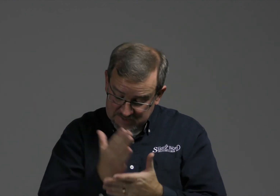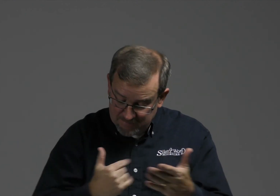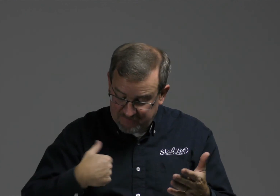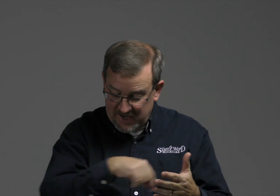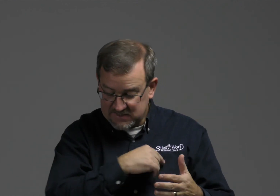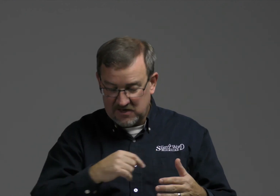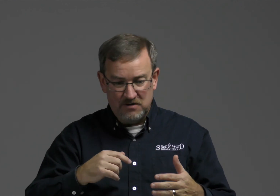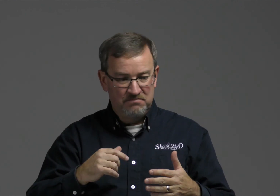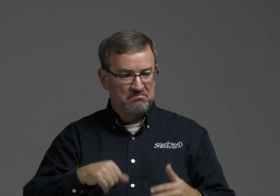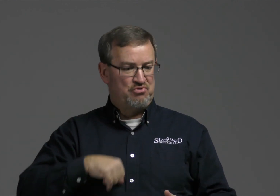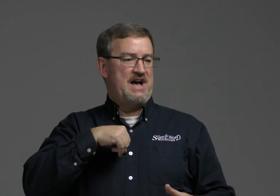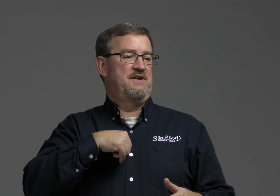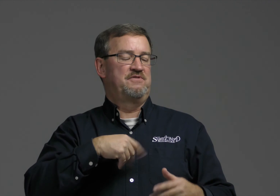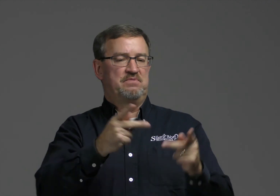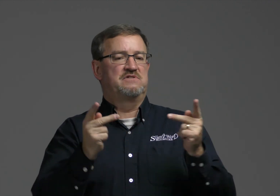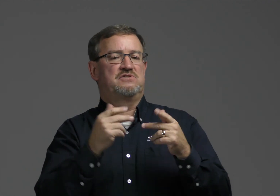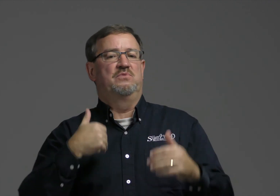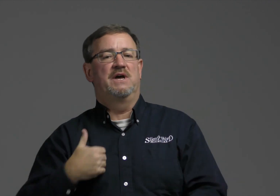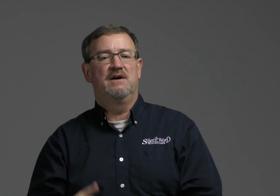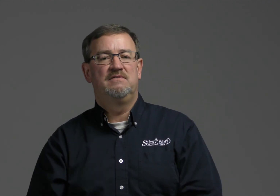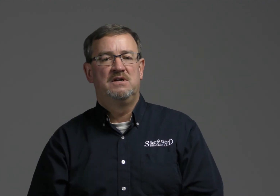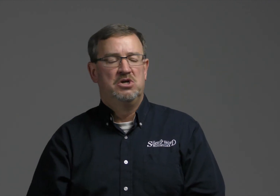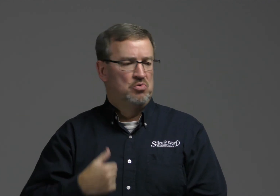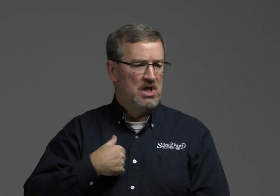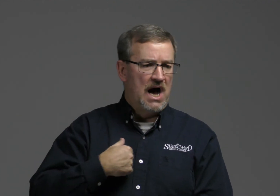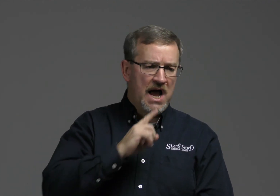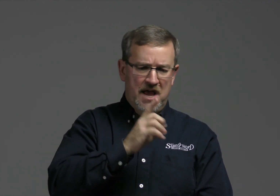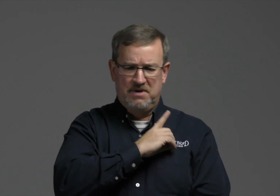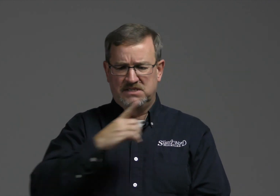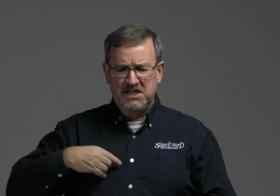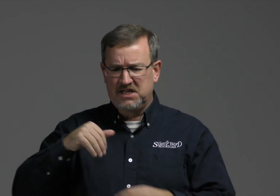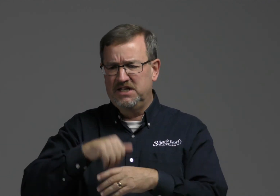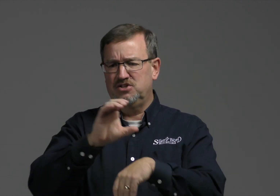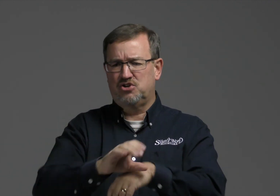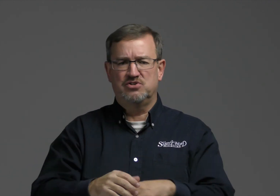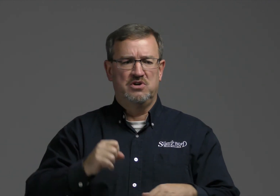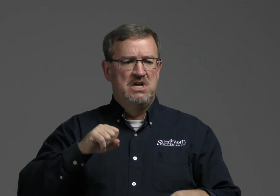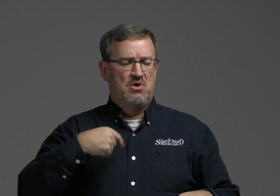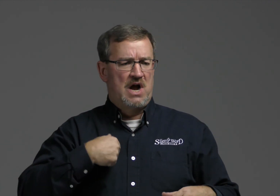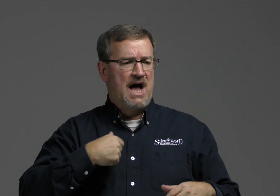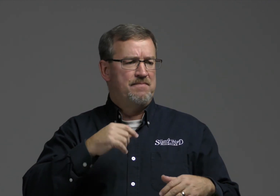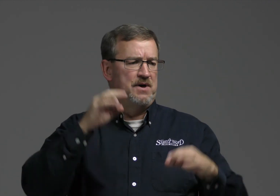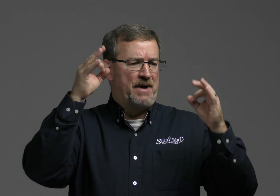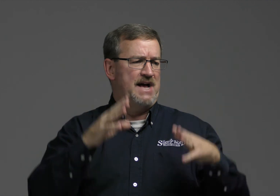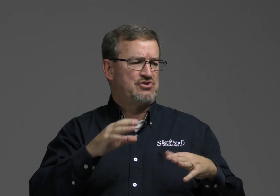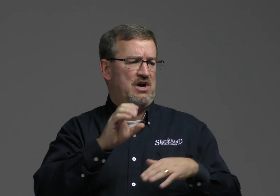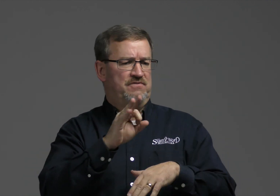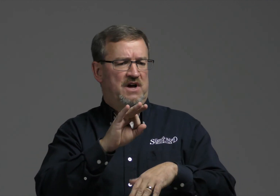Some of us are proud of the position we have. Well, I am a deacon in the church, or I'm the pastor